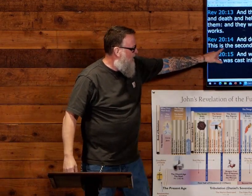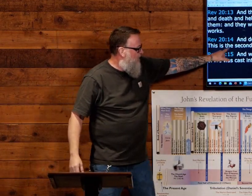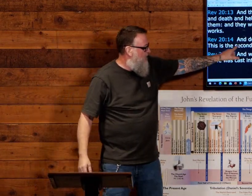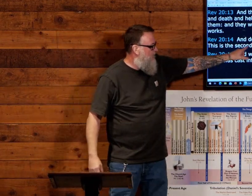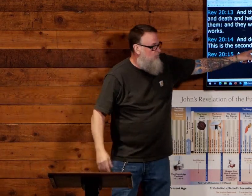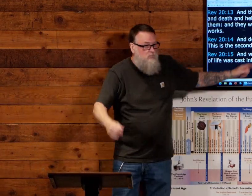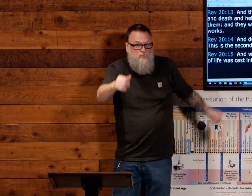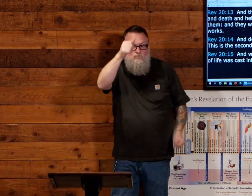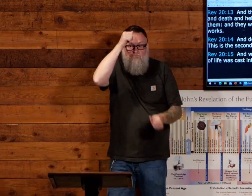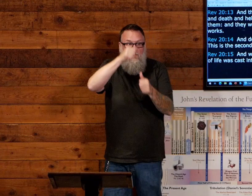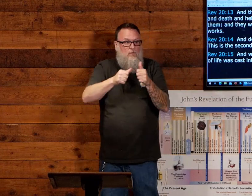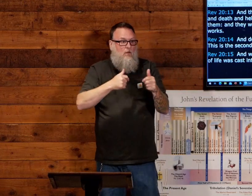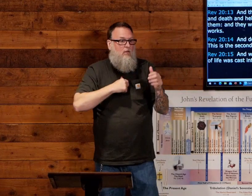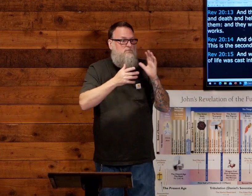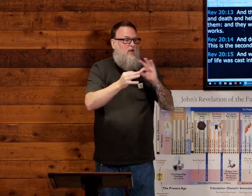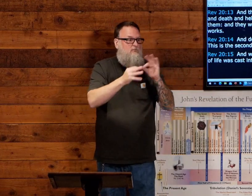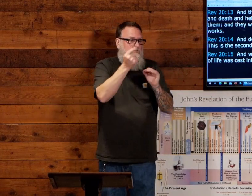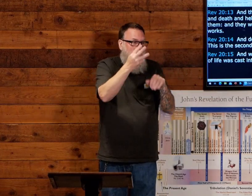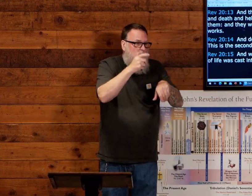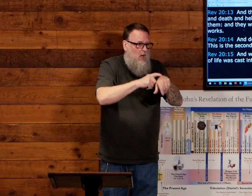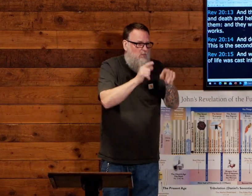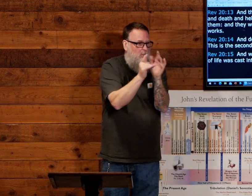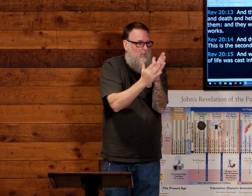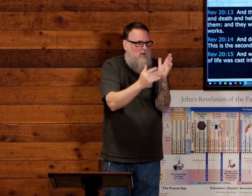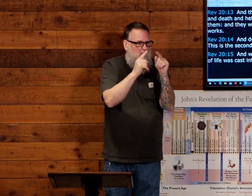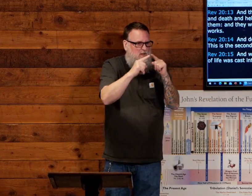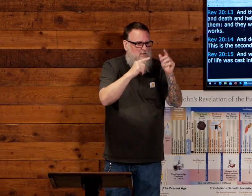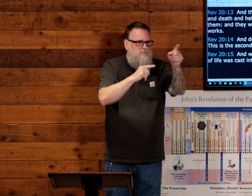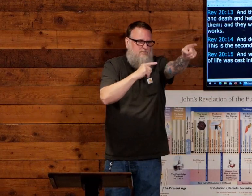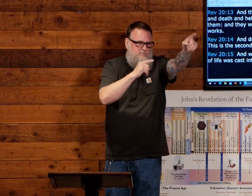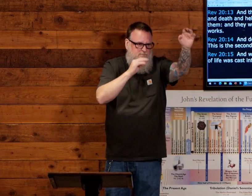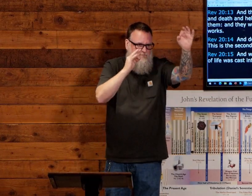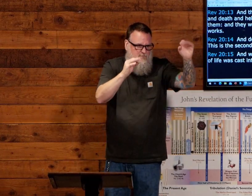And this is the second death. Remember, I mentioned a few times,